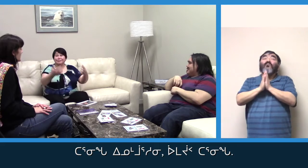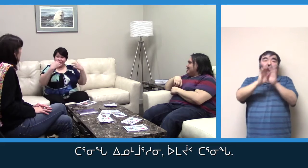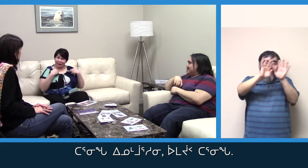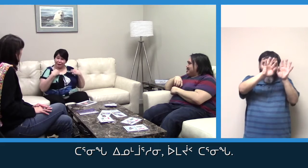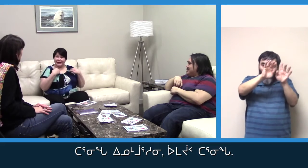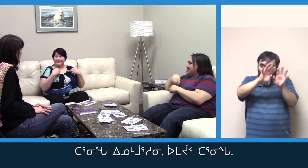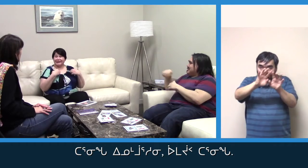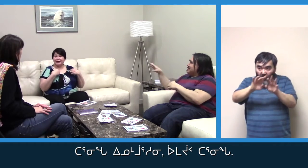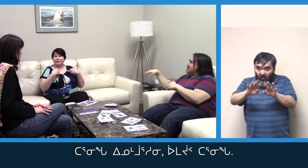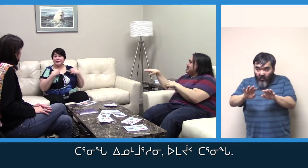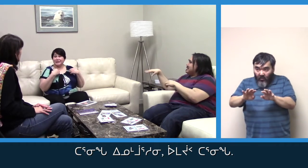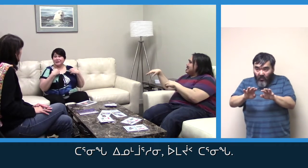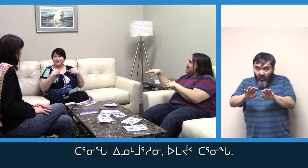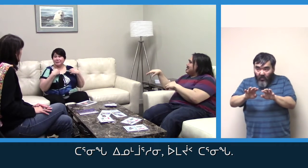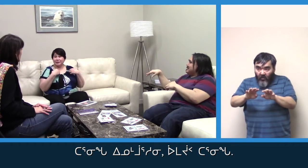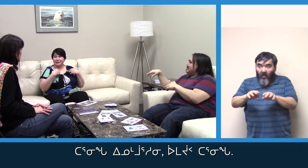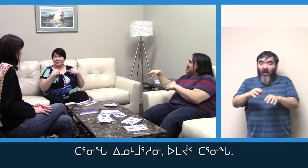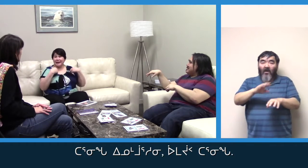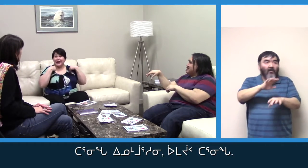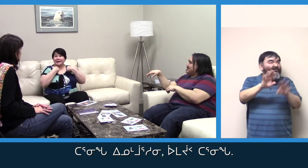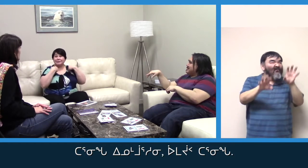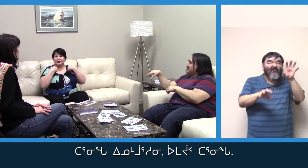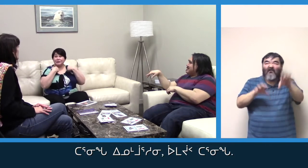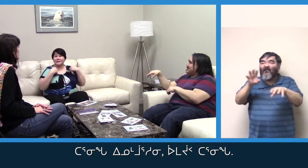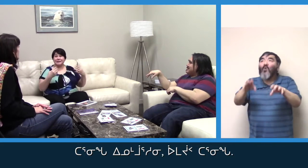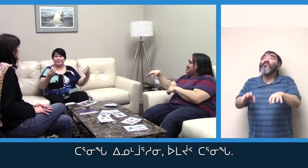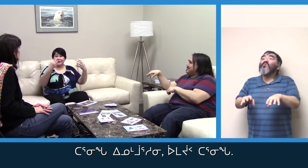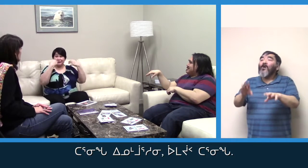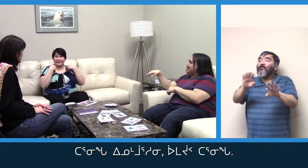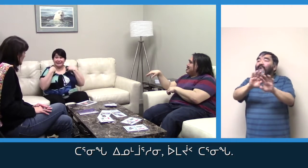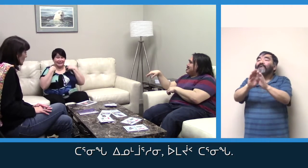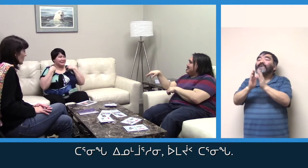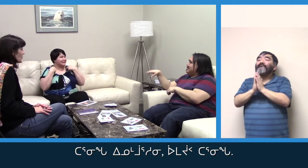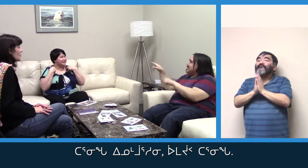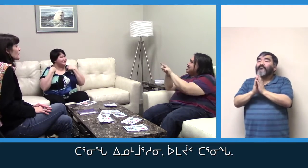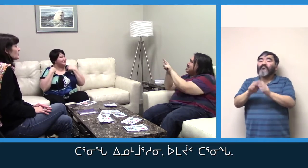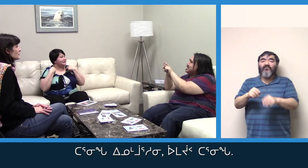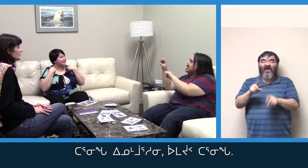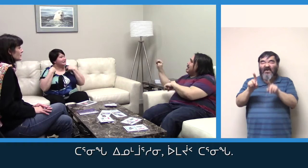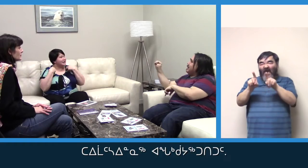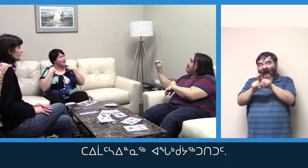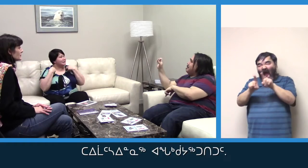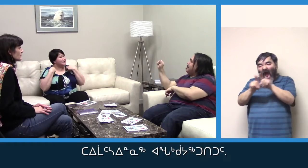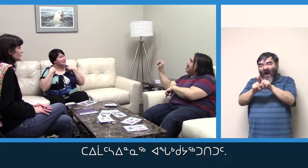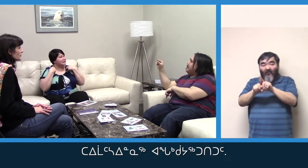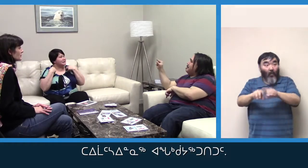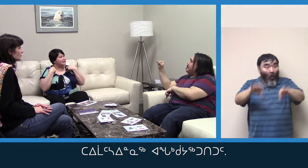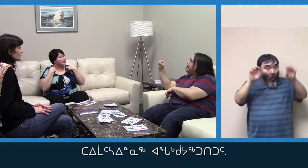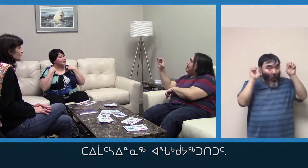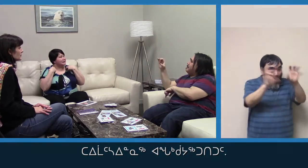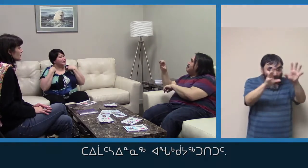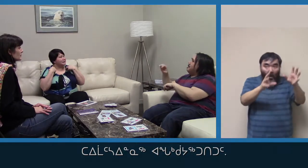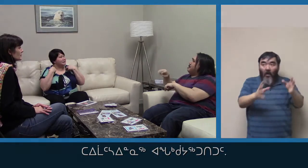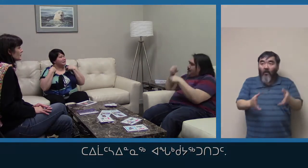The spirit goes into the person, the animal spirit. Oh. Same